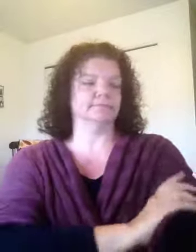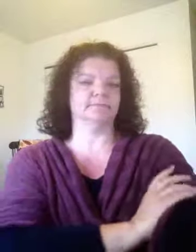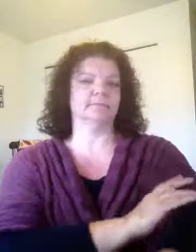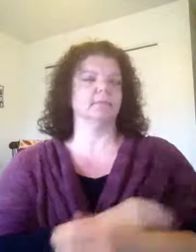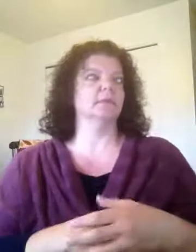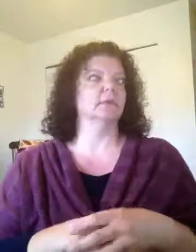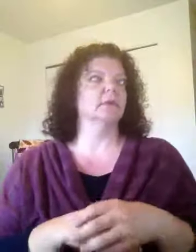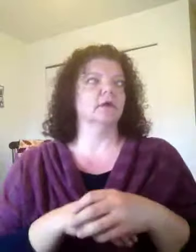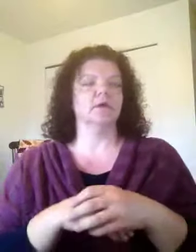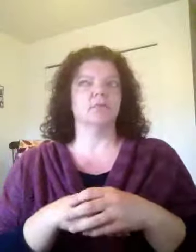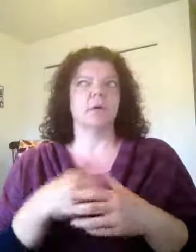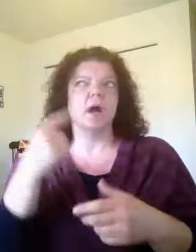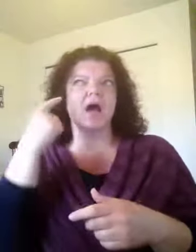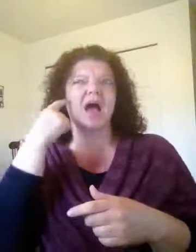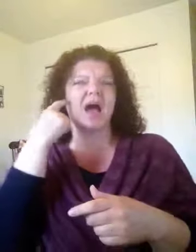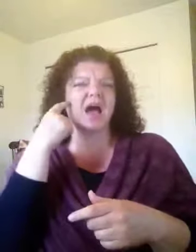I've seen this series